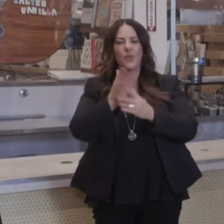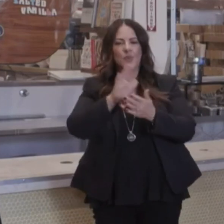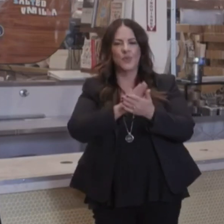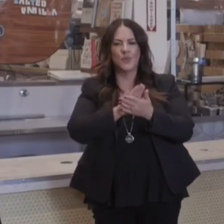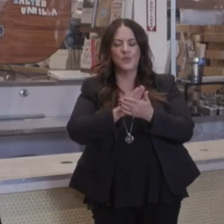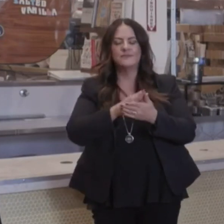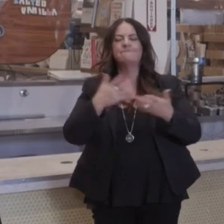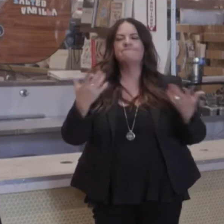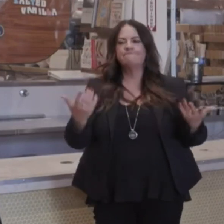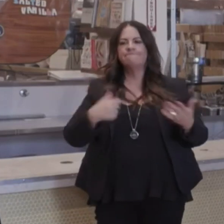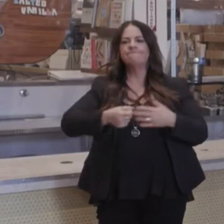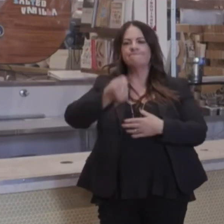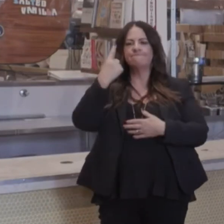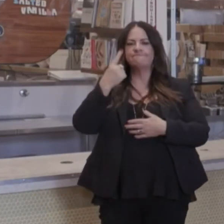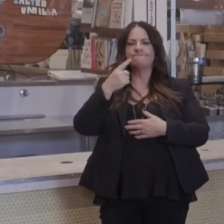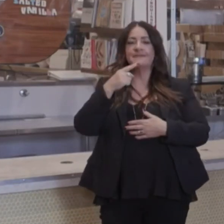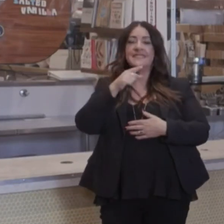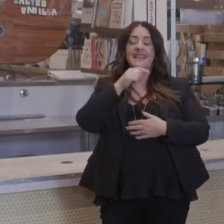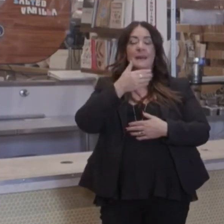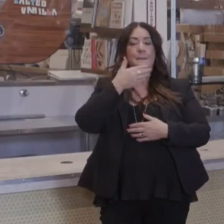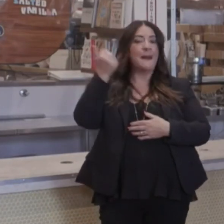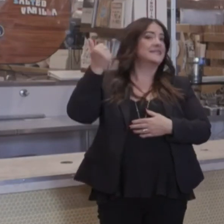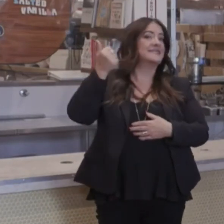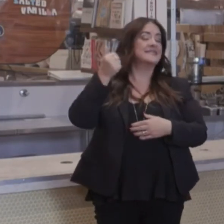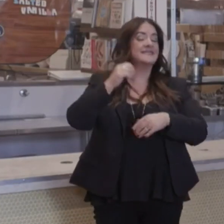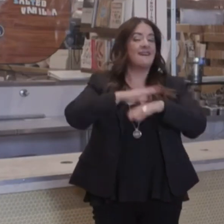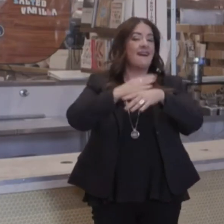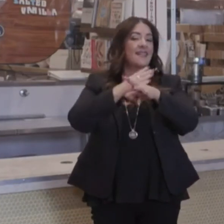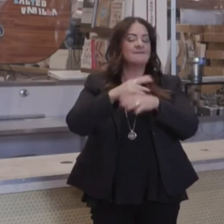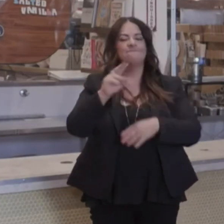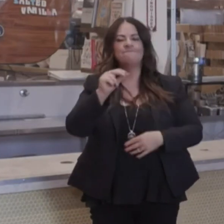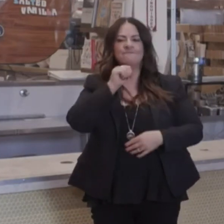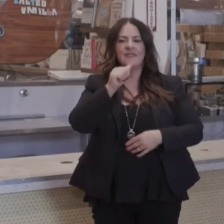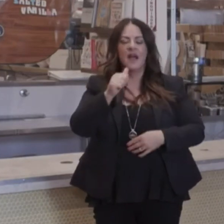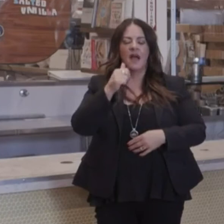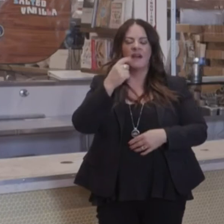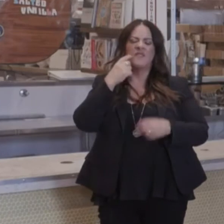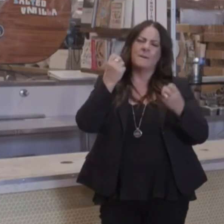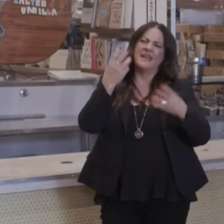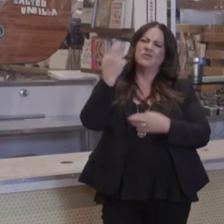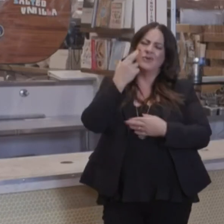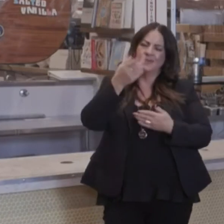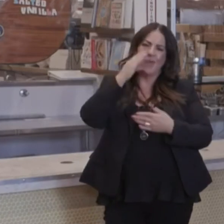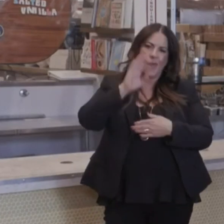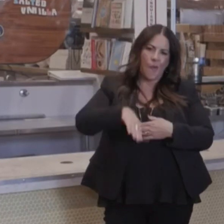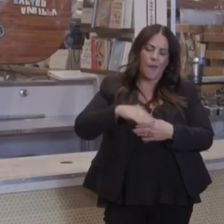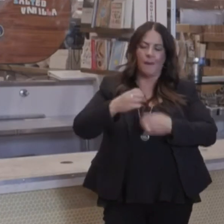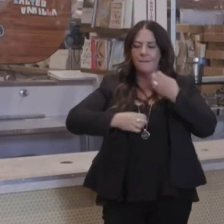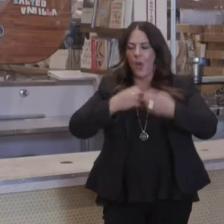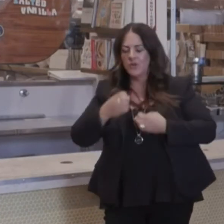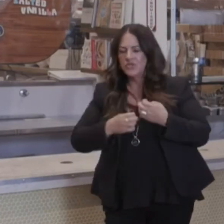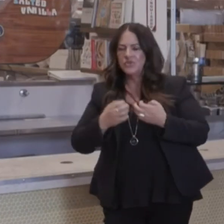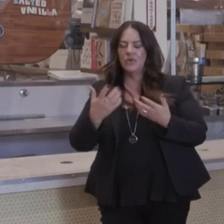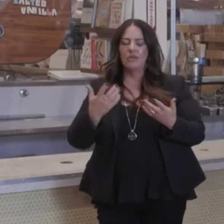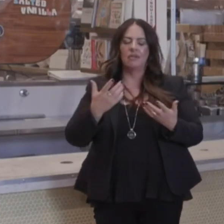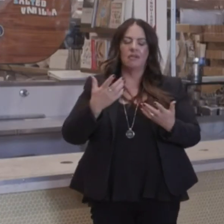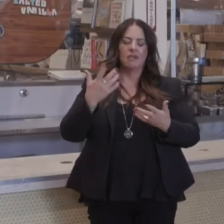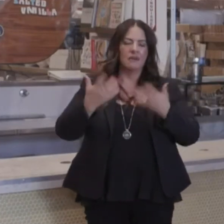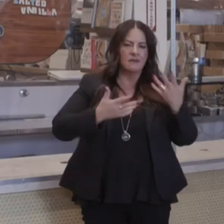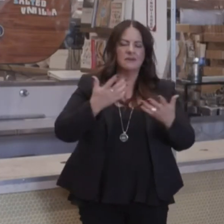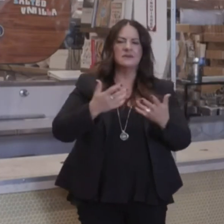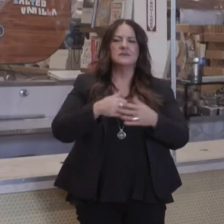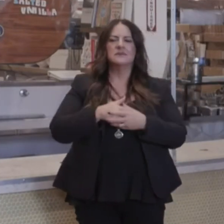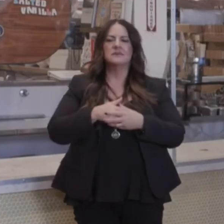optimal, online versus in person, for social-emotional reasons and other reasons. And so they are being paid